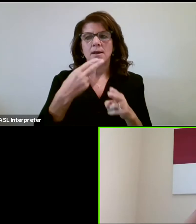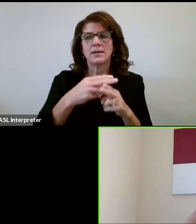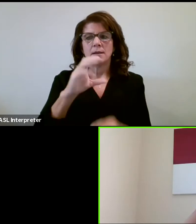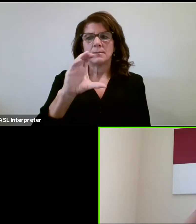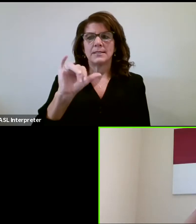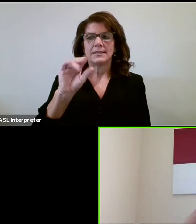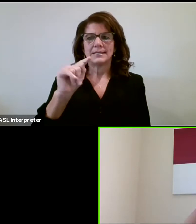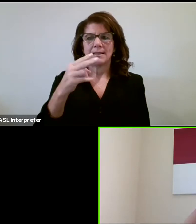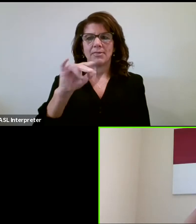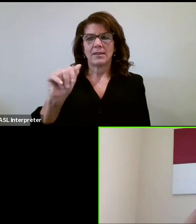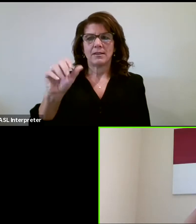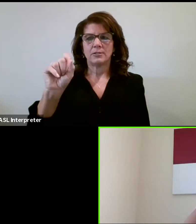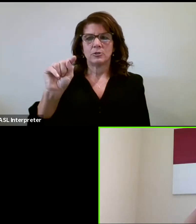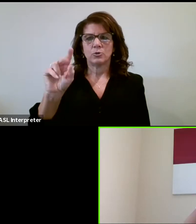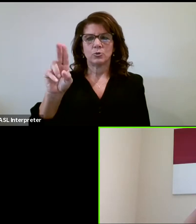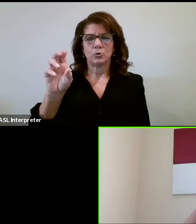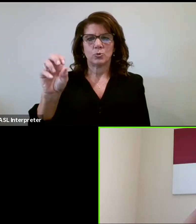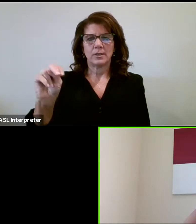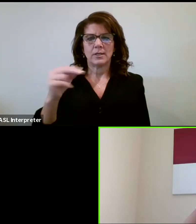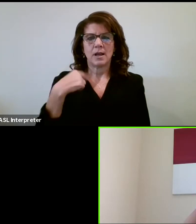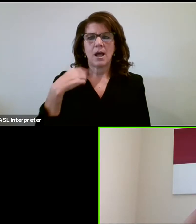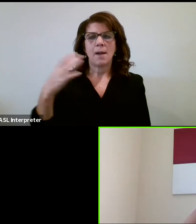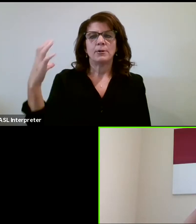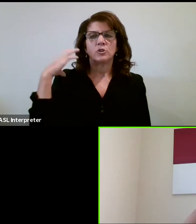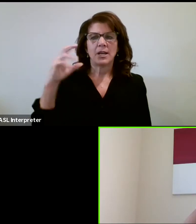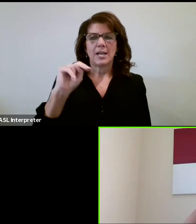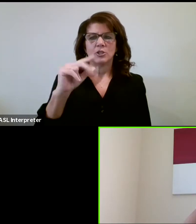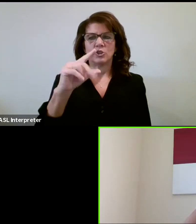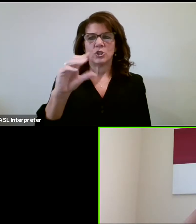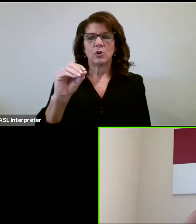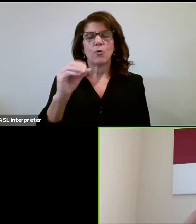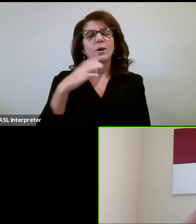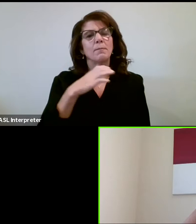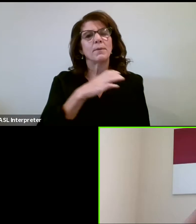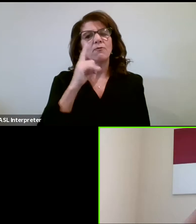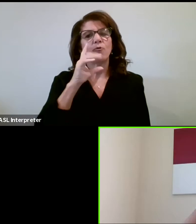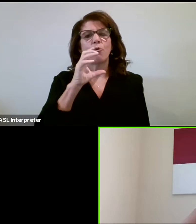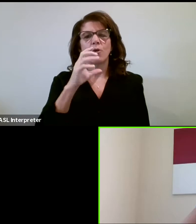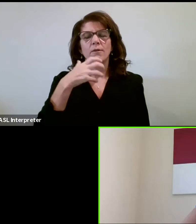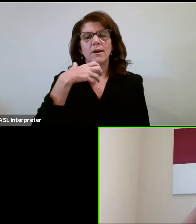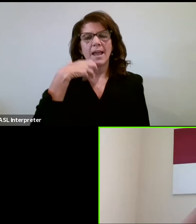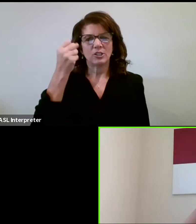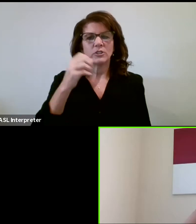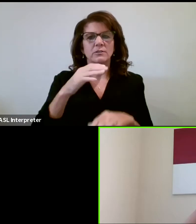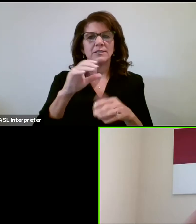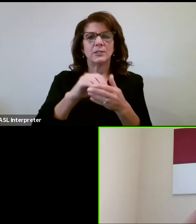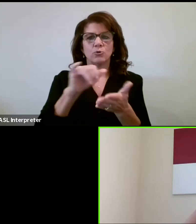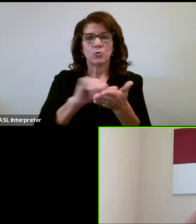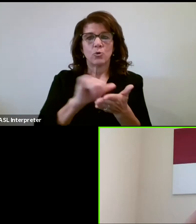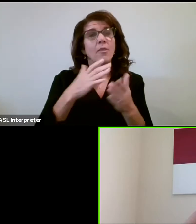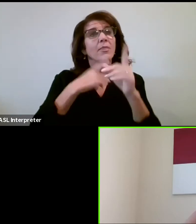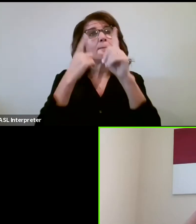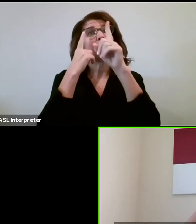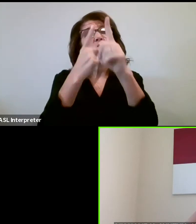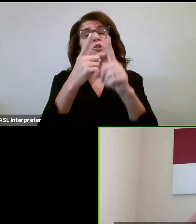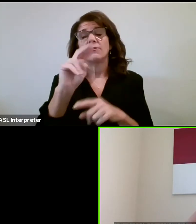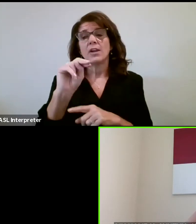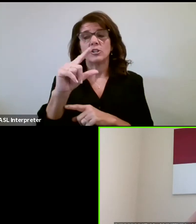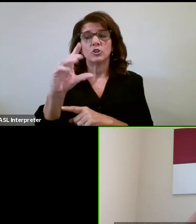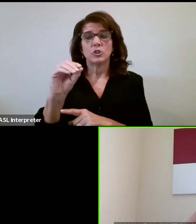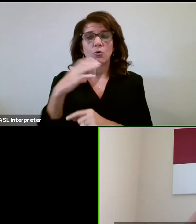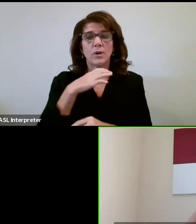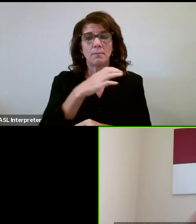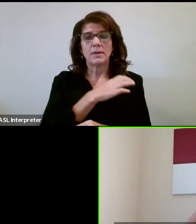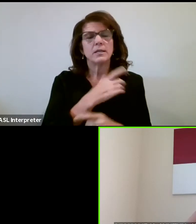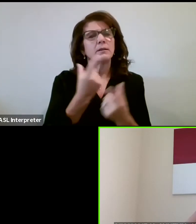Cynthia Stewart, and I am chair of the NGO Committee on Aging in New York. The mission of the NGO Committee on